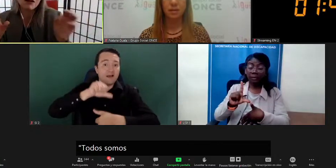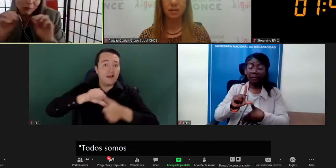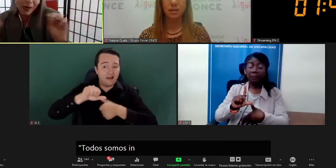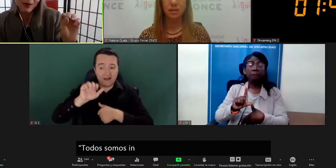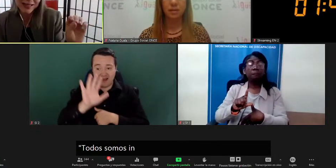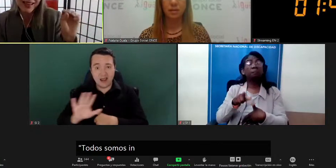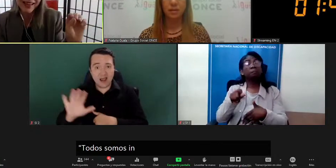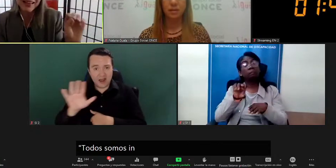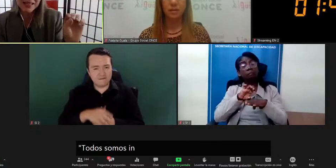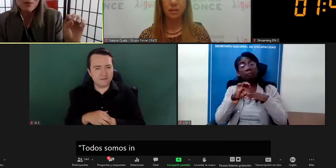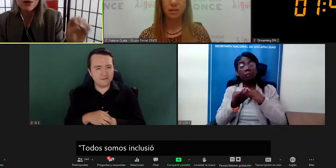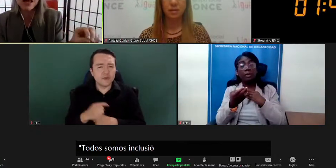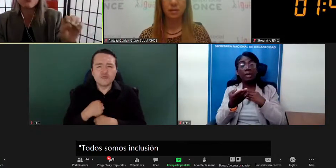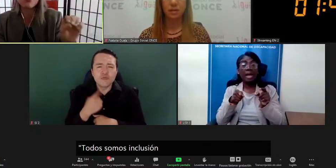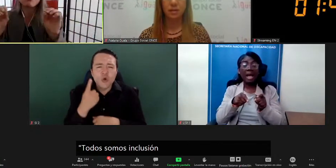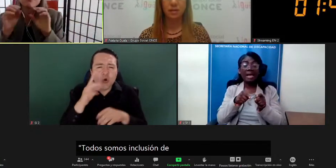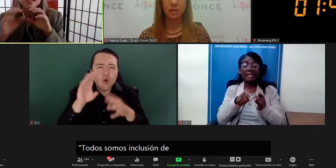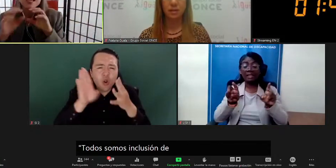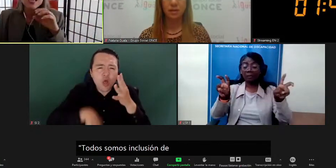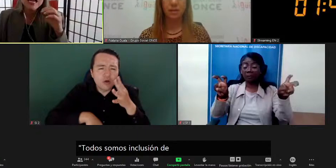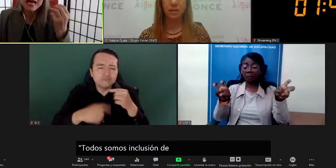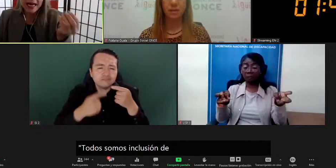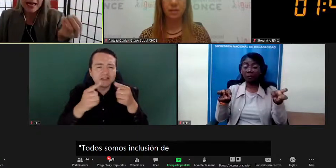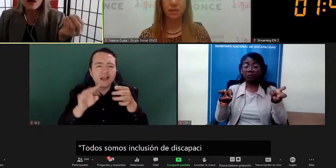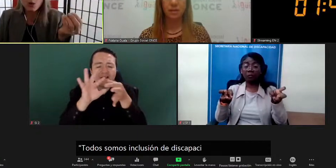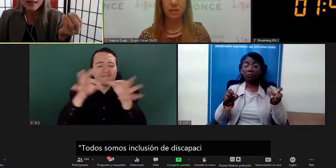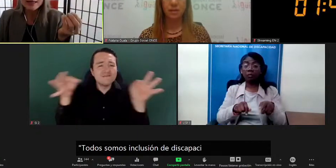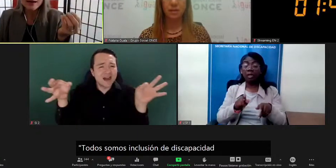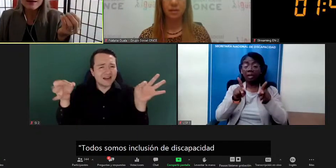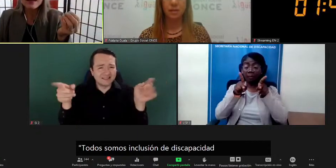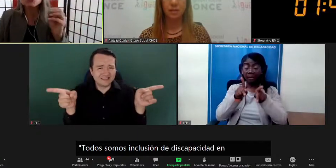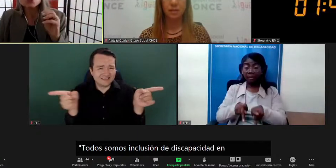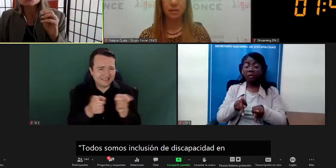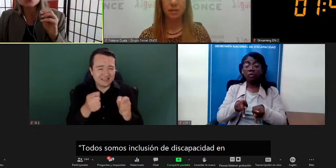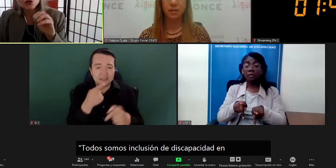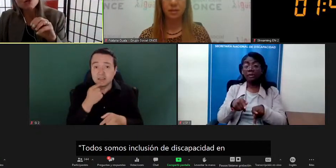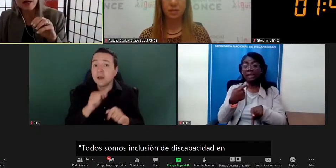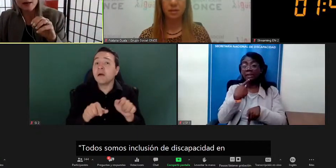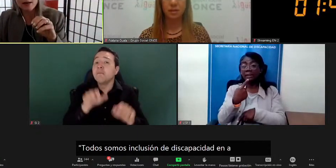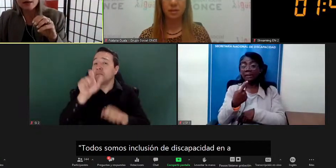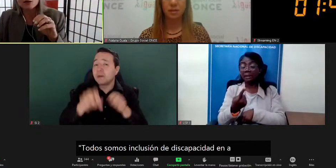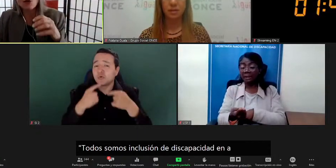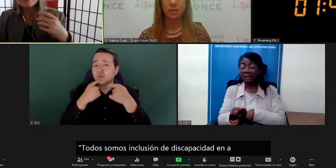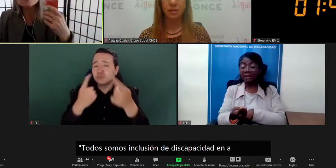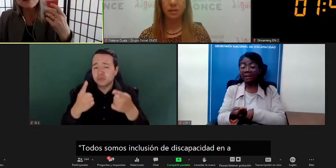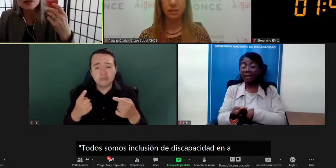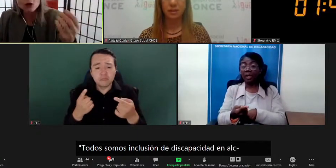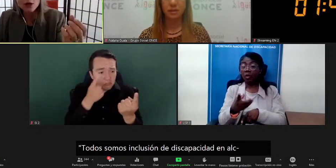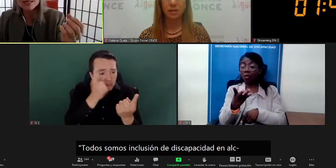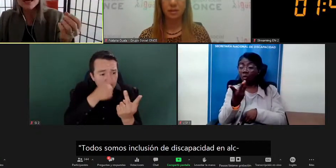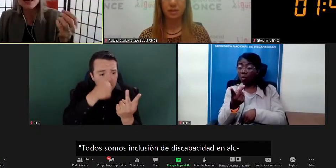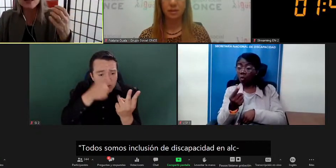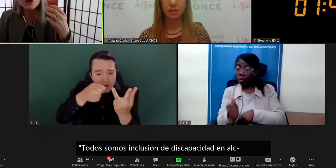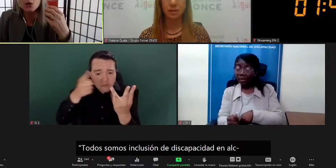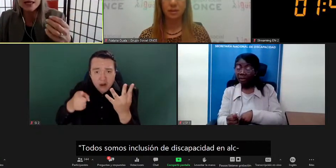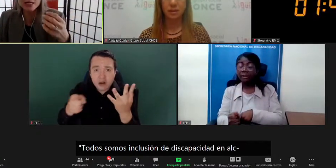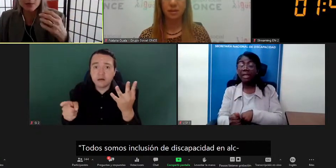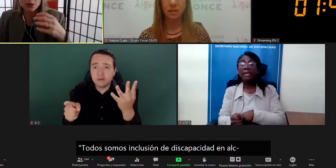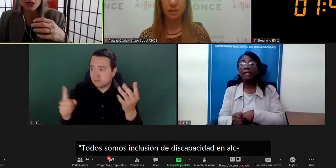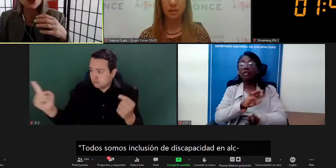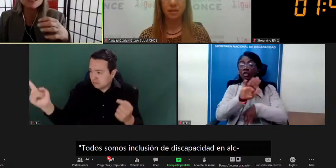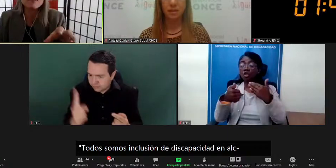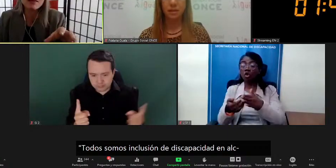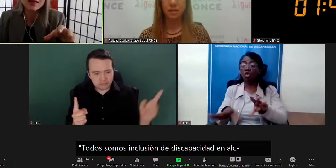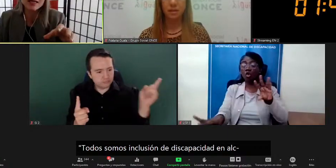disabilities in latin america and the career being and there is a quote here that says people tell and everyone adds